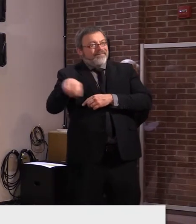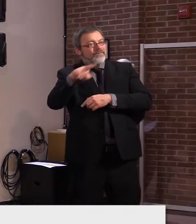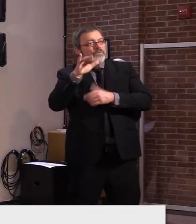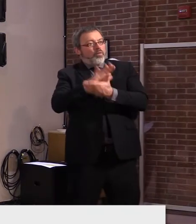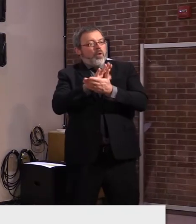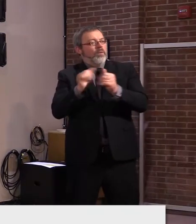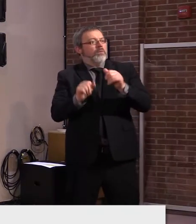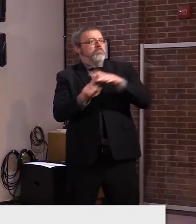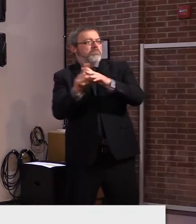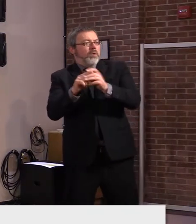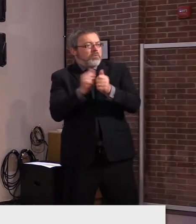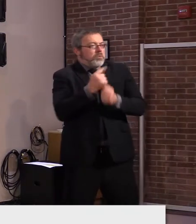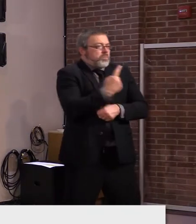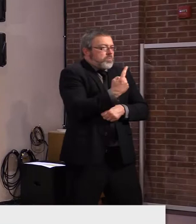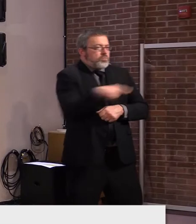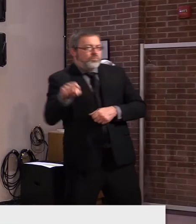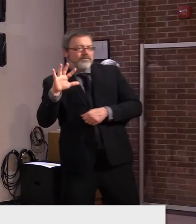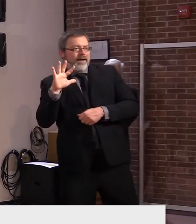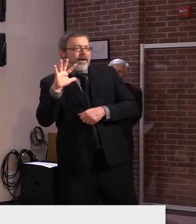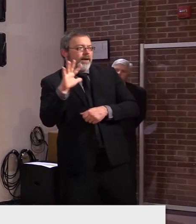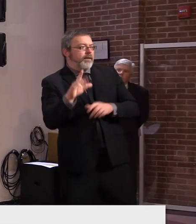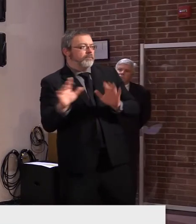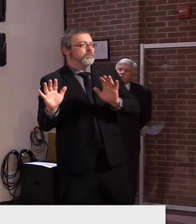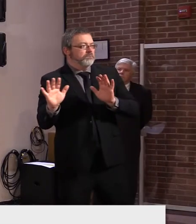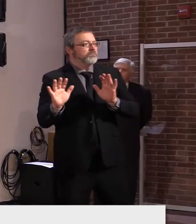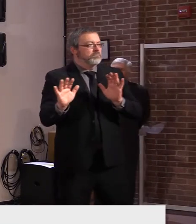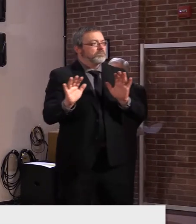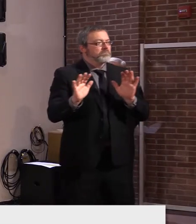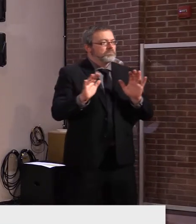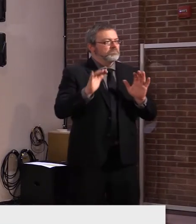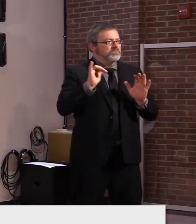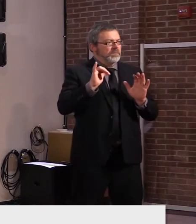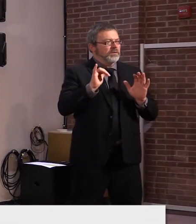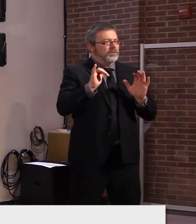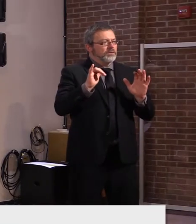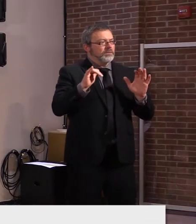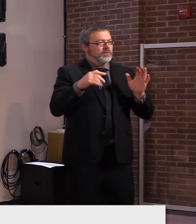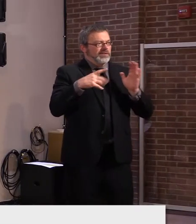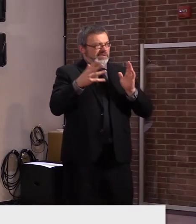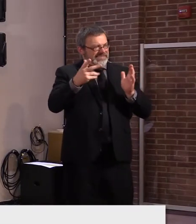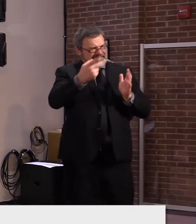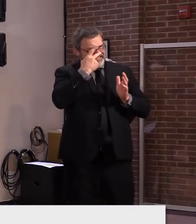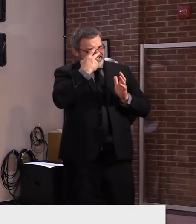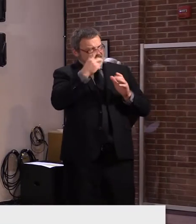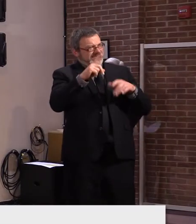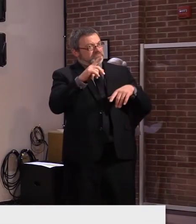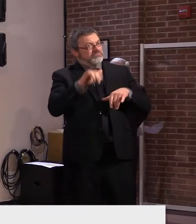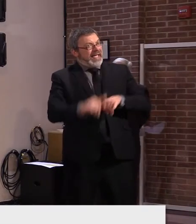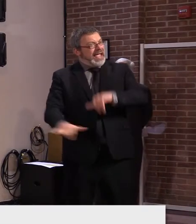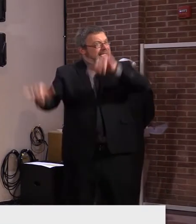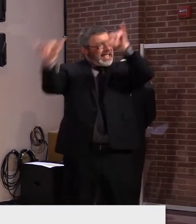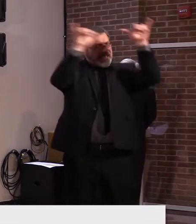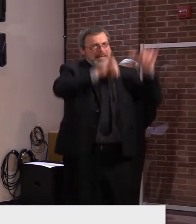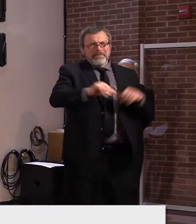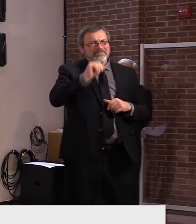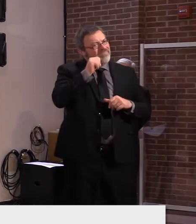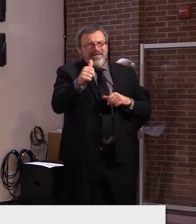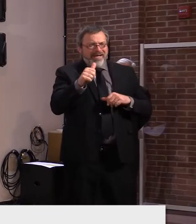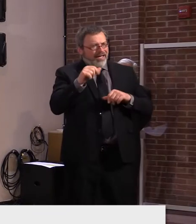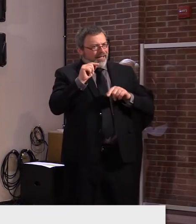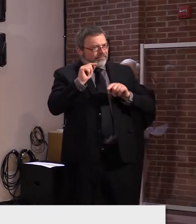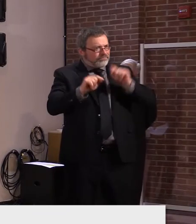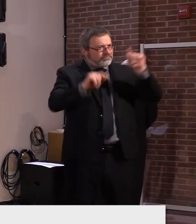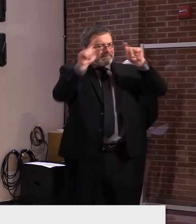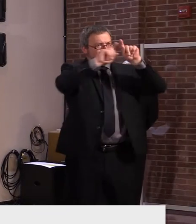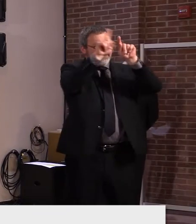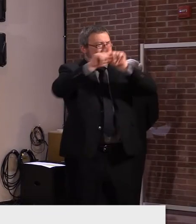in total. So you can see the experience among our schools with COVID has varied significantly. You can also see this variation playing out among schools even